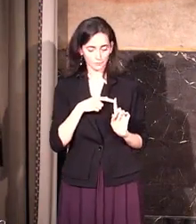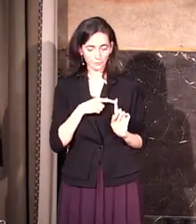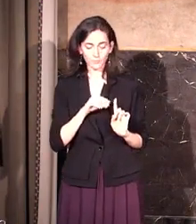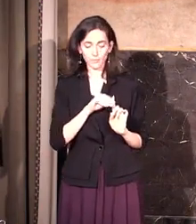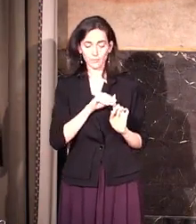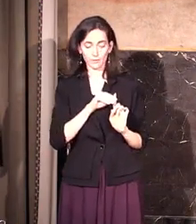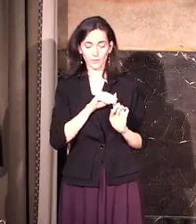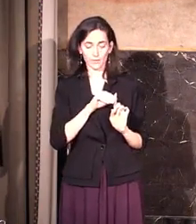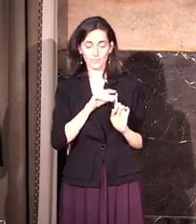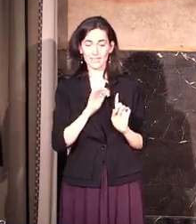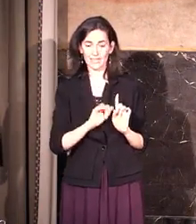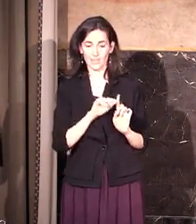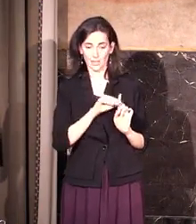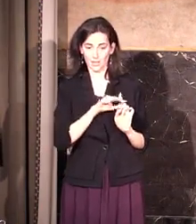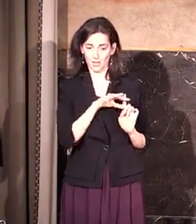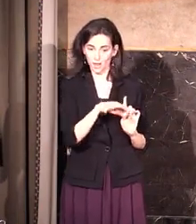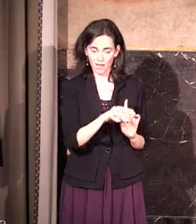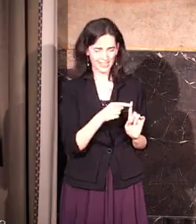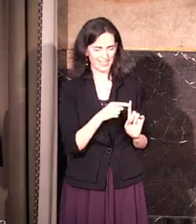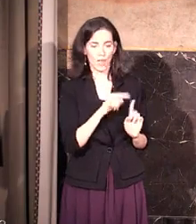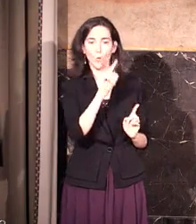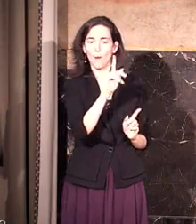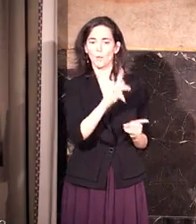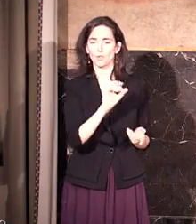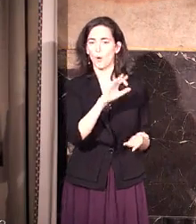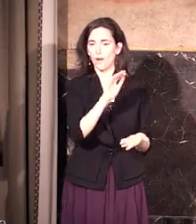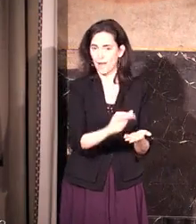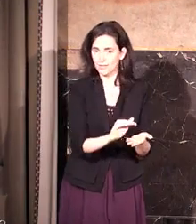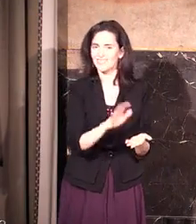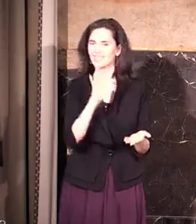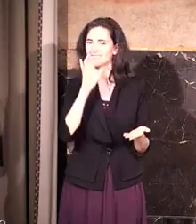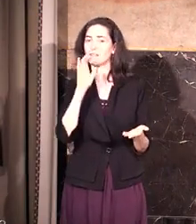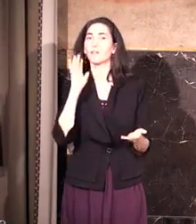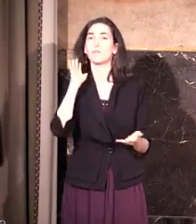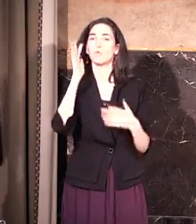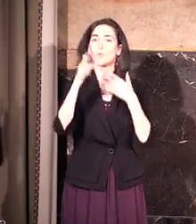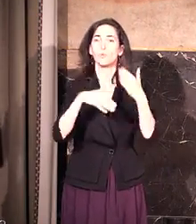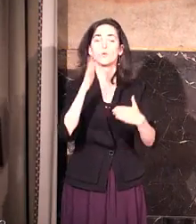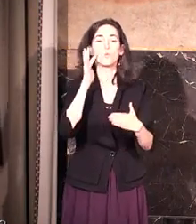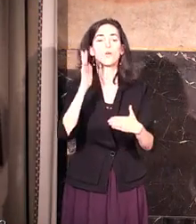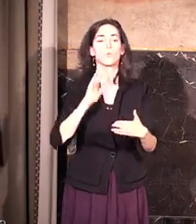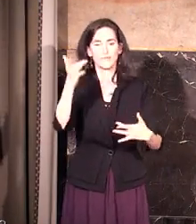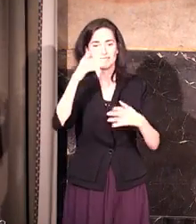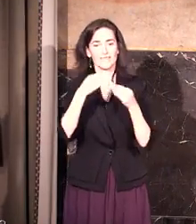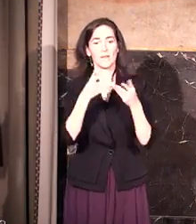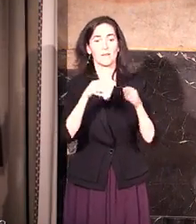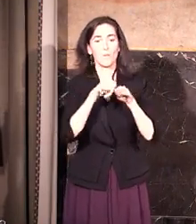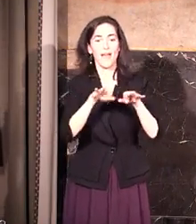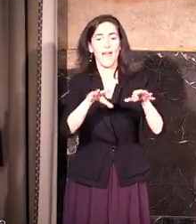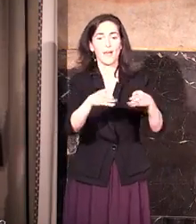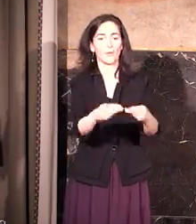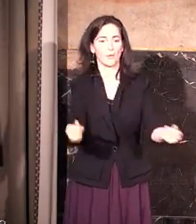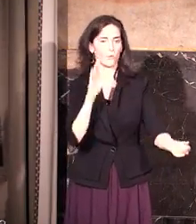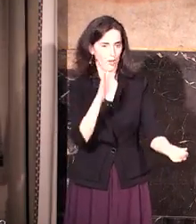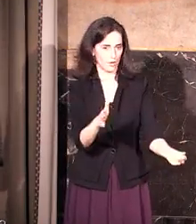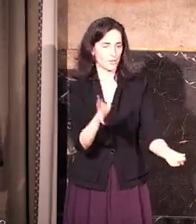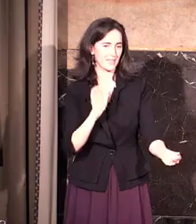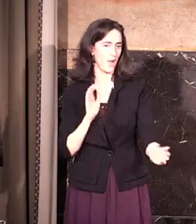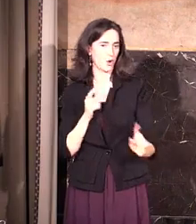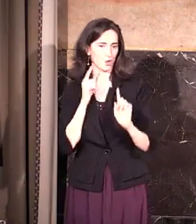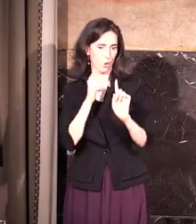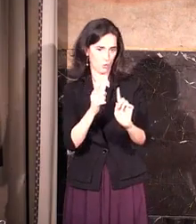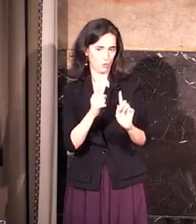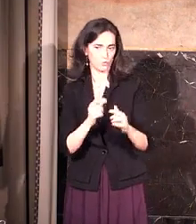than 1 is the goal. So with that, I'm going to get